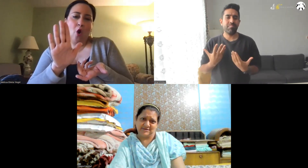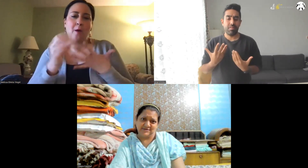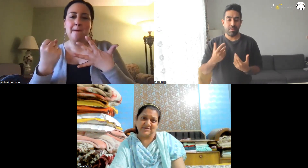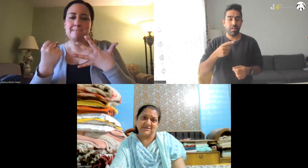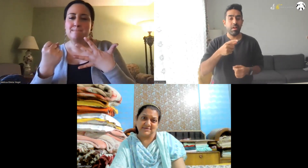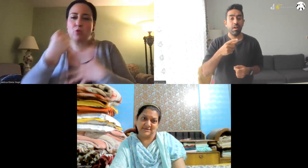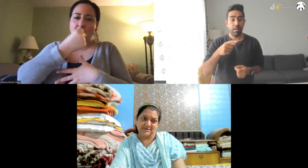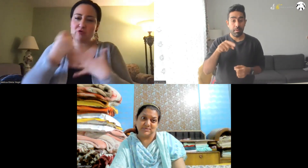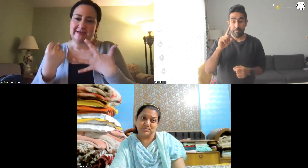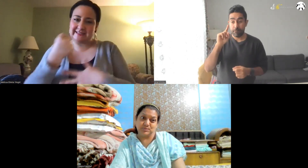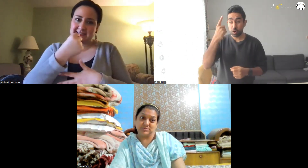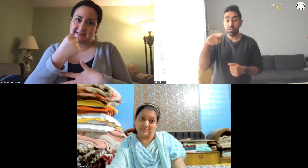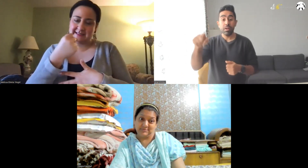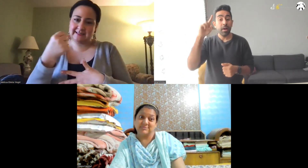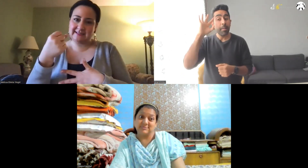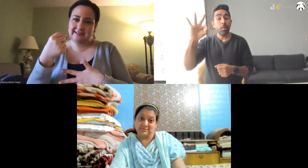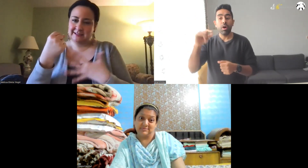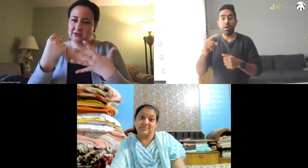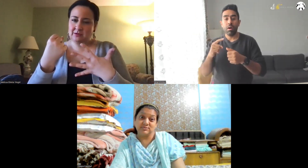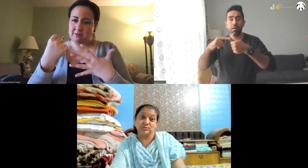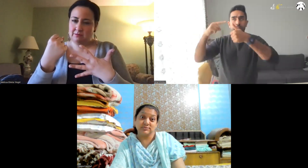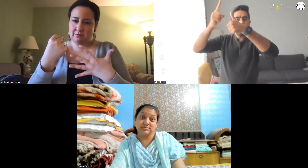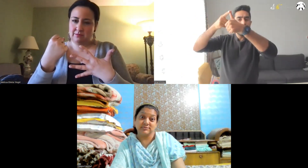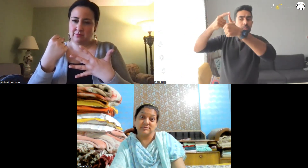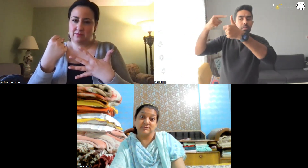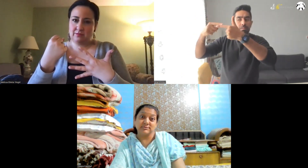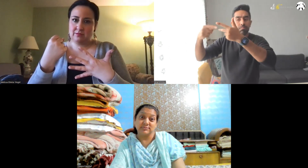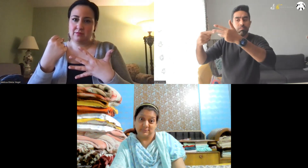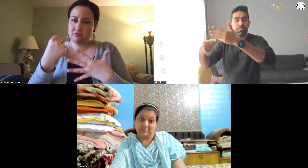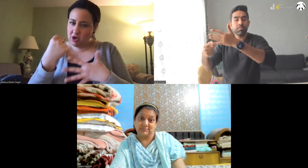You should be happy, anything you can do which is good for